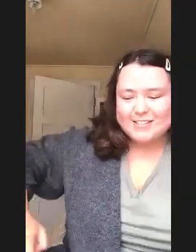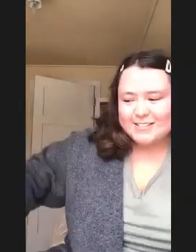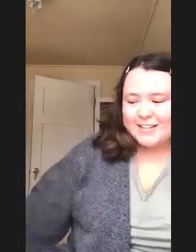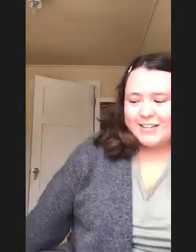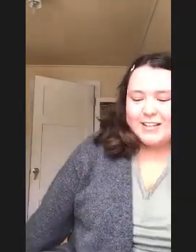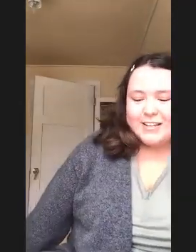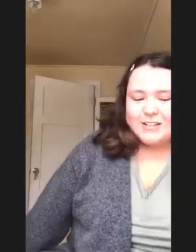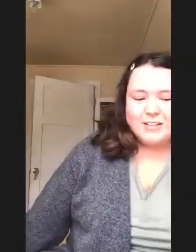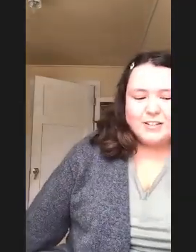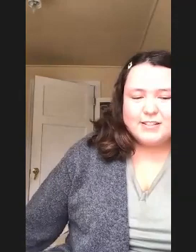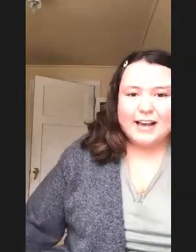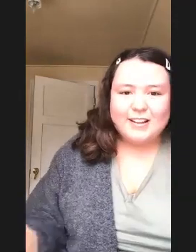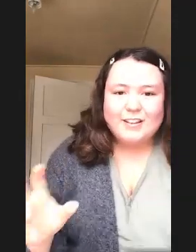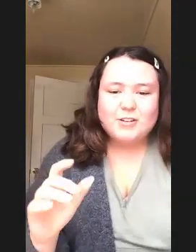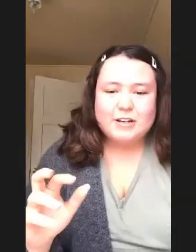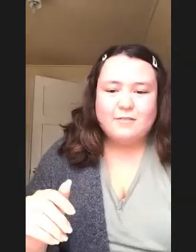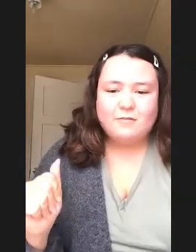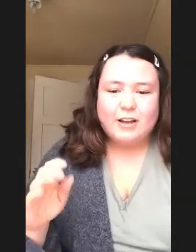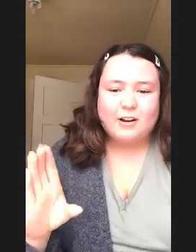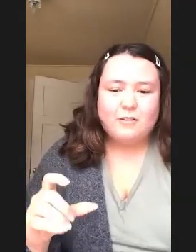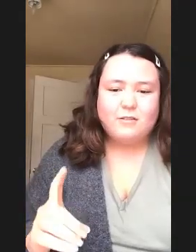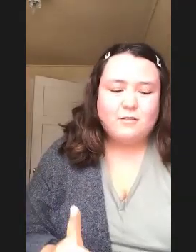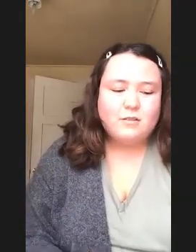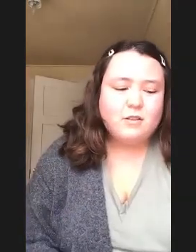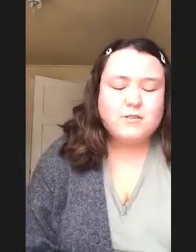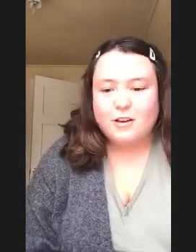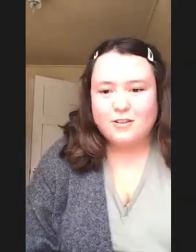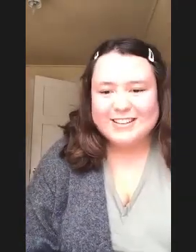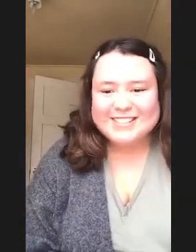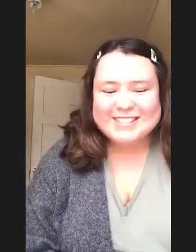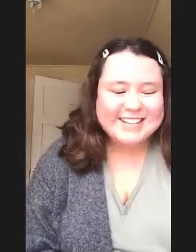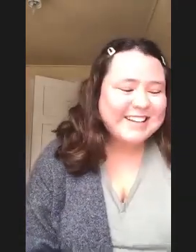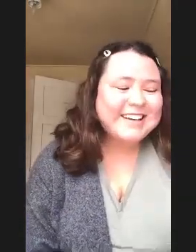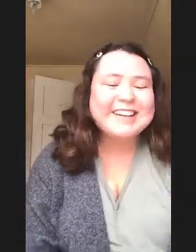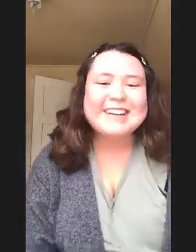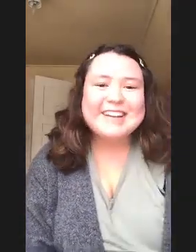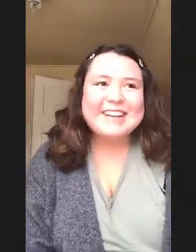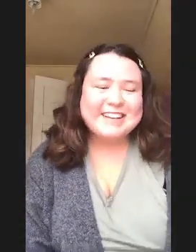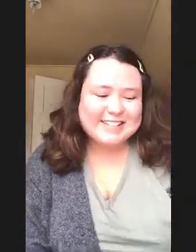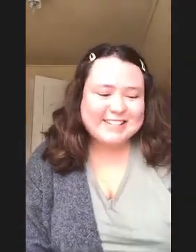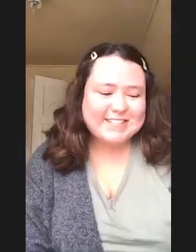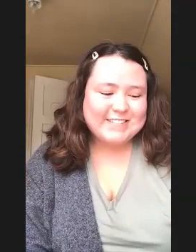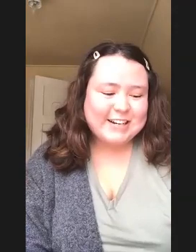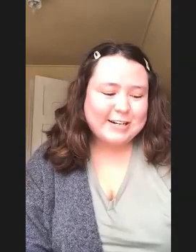just silently do it while you're doing other things. And so I